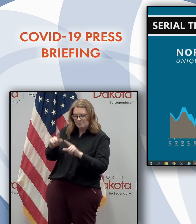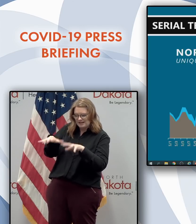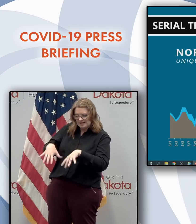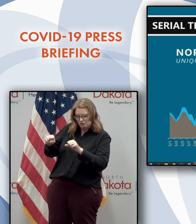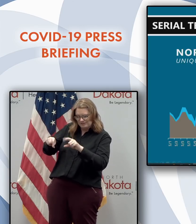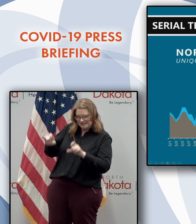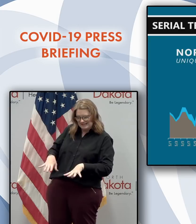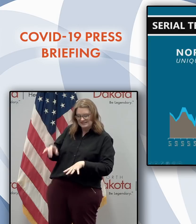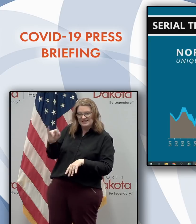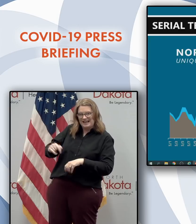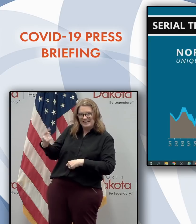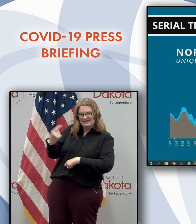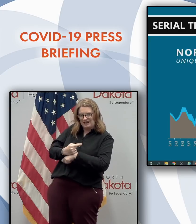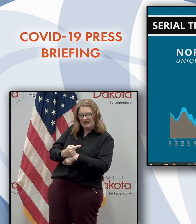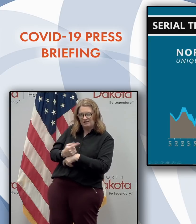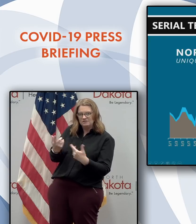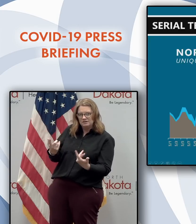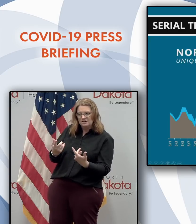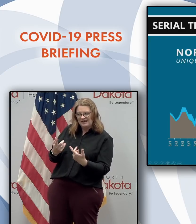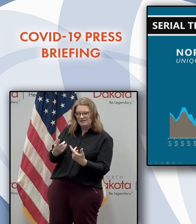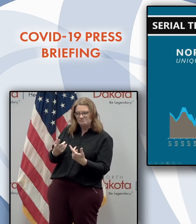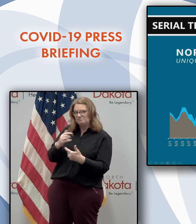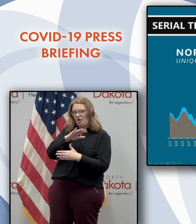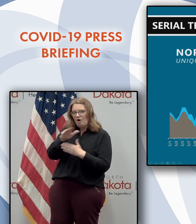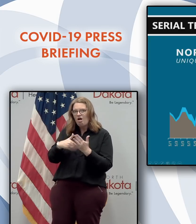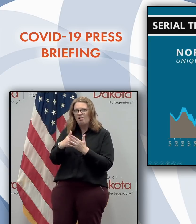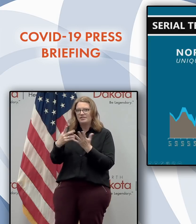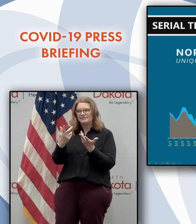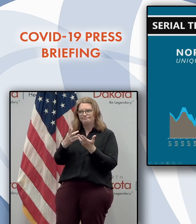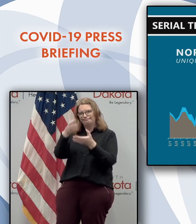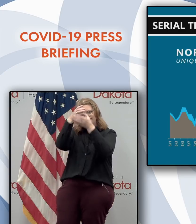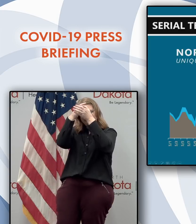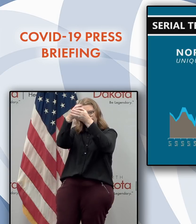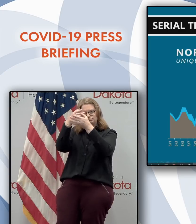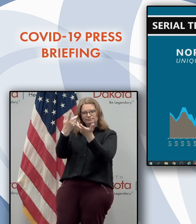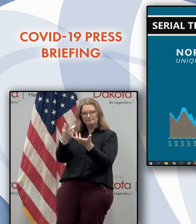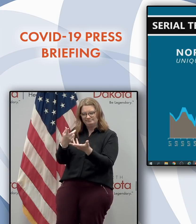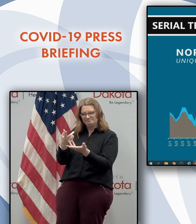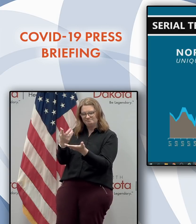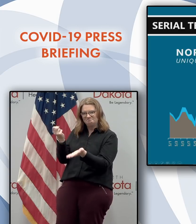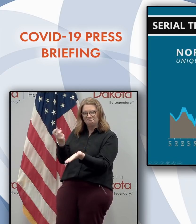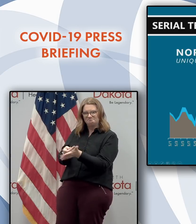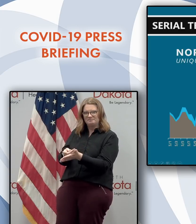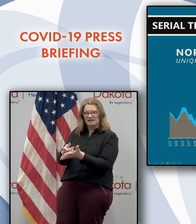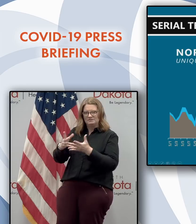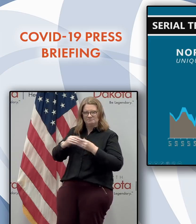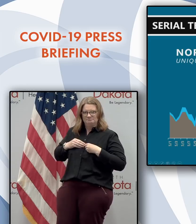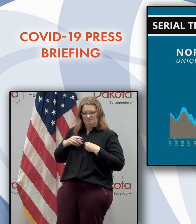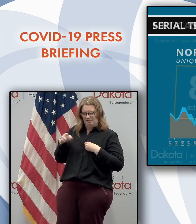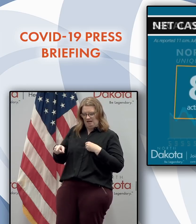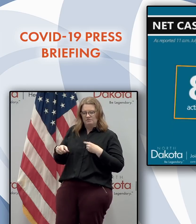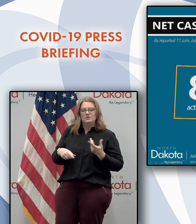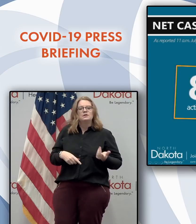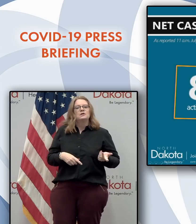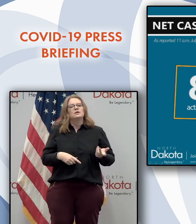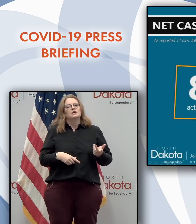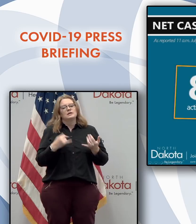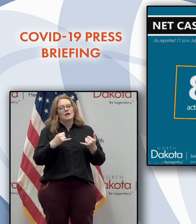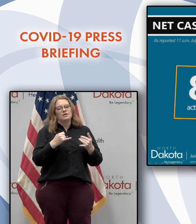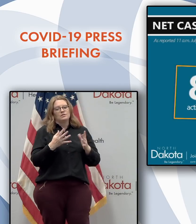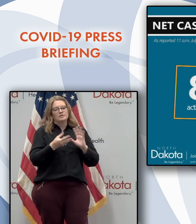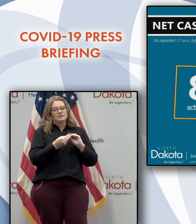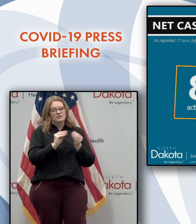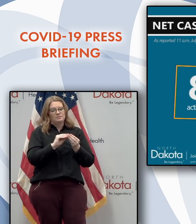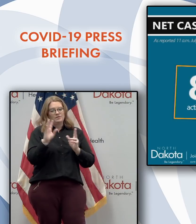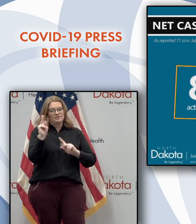that's the valid, appropriate way to be doing this. Going forward here, to the next slide. Again, on the active confirmed cases